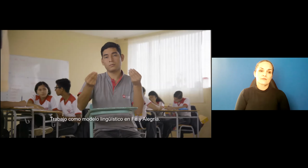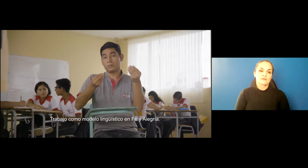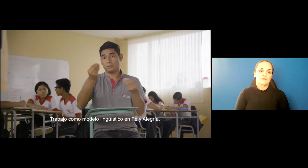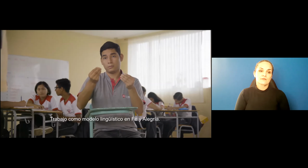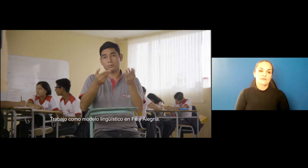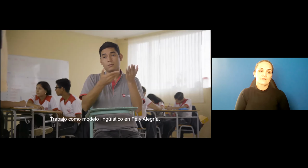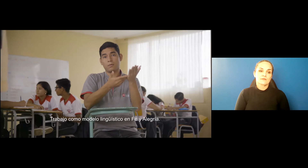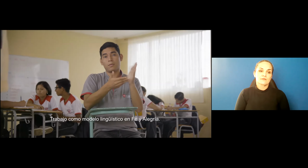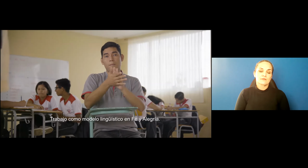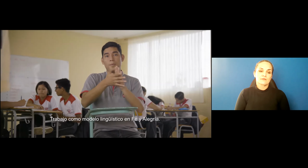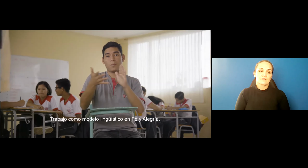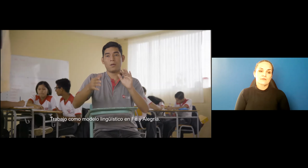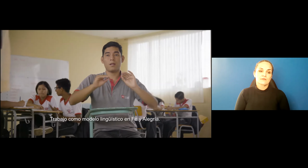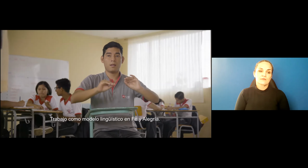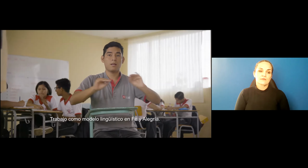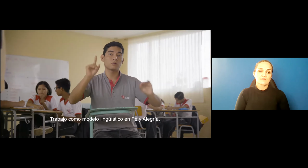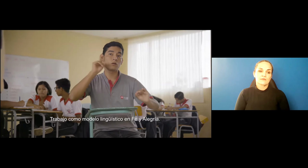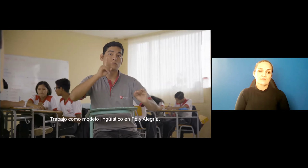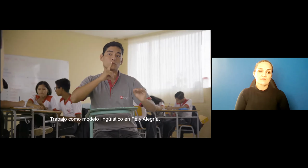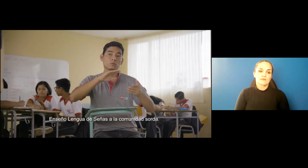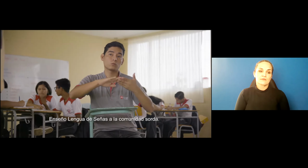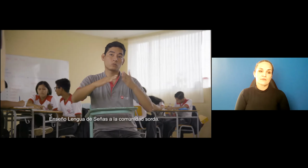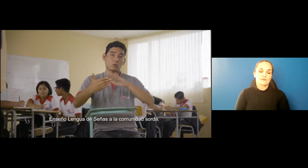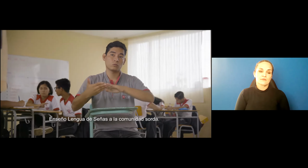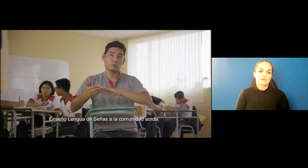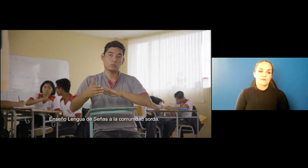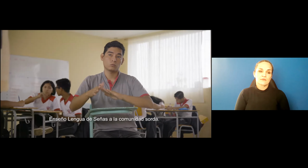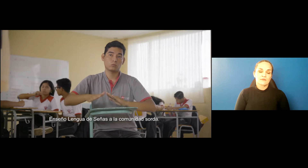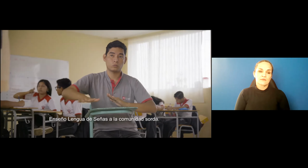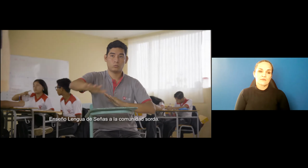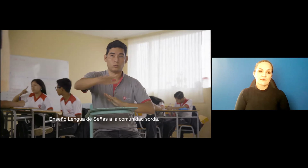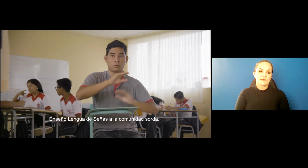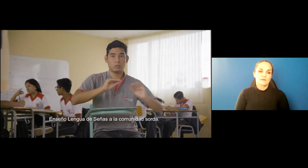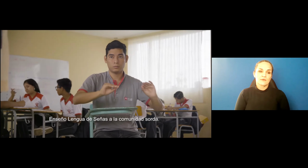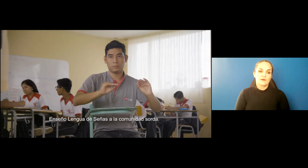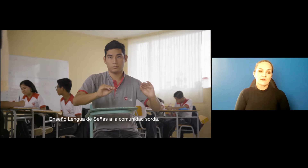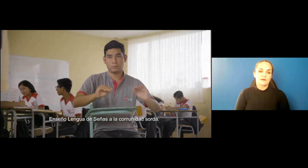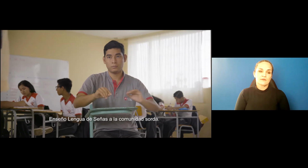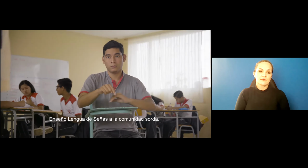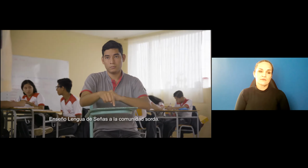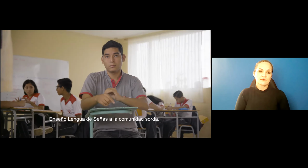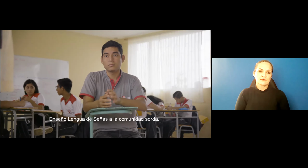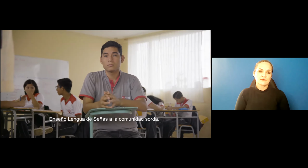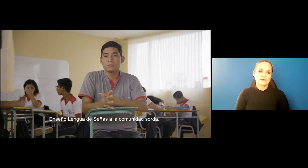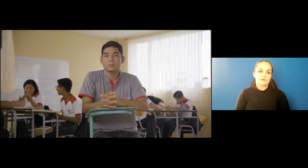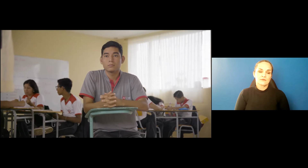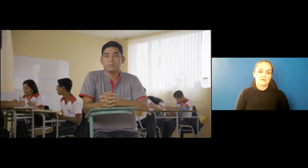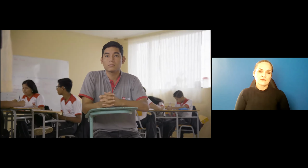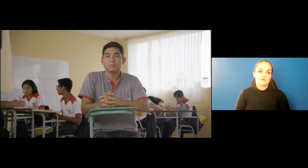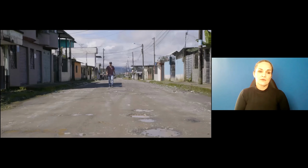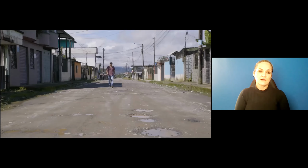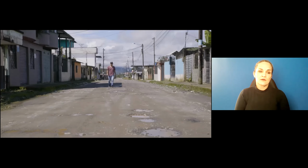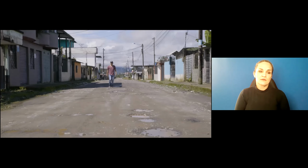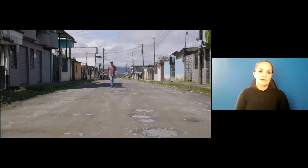I work as a linguistic model at Fe y Alegría. I teach sign language to the deaf community.